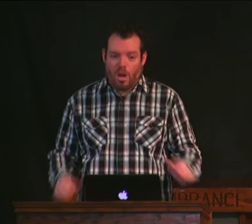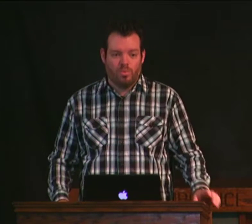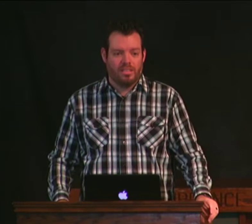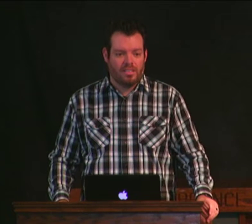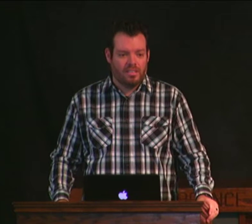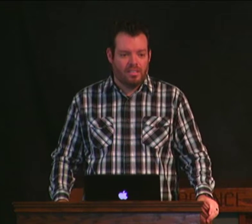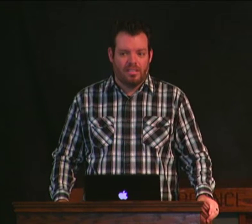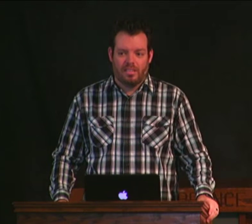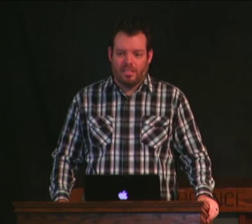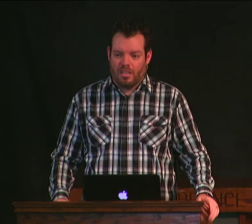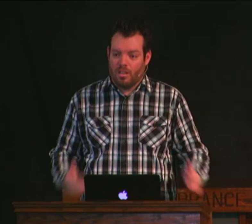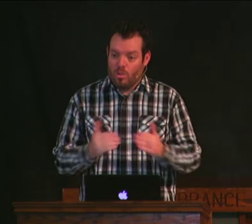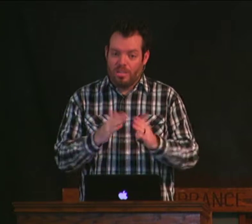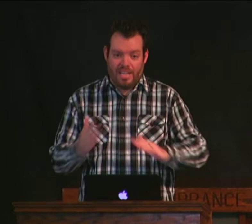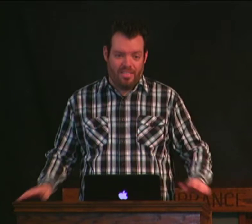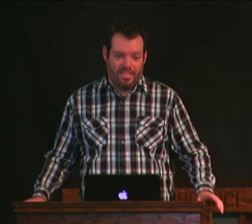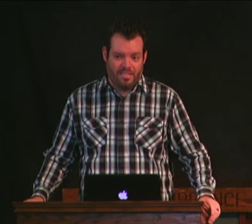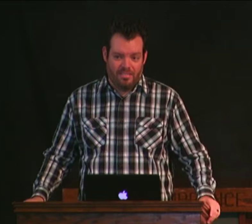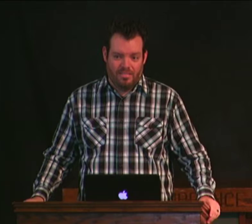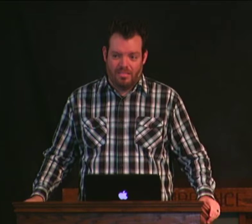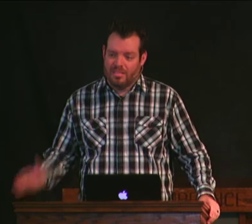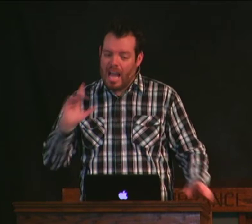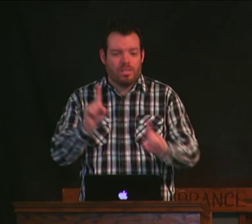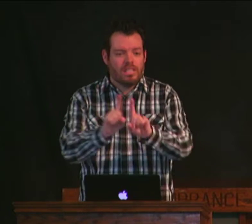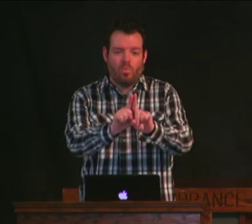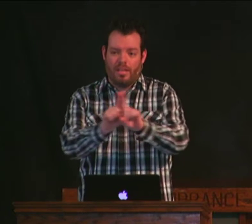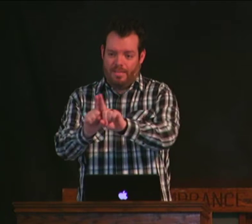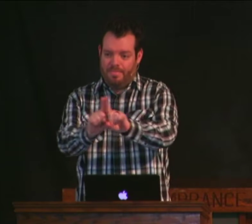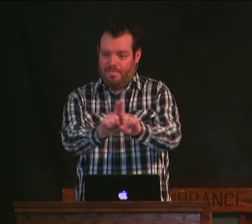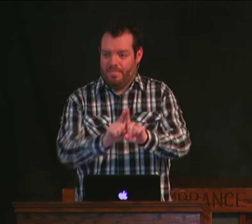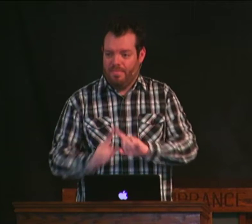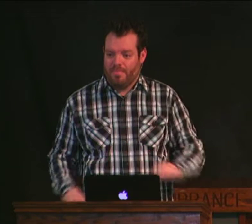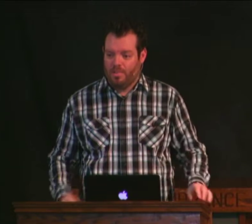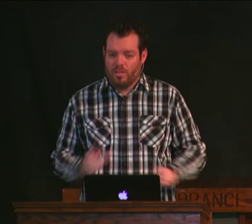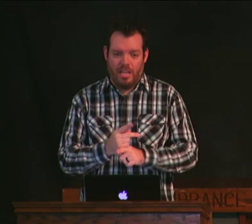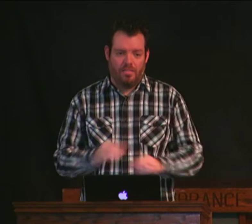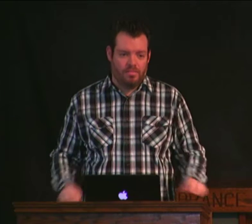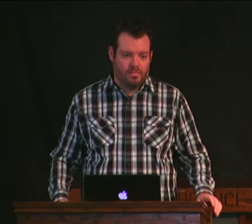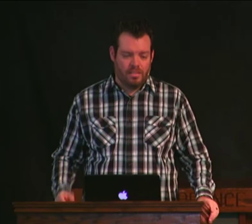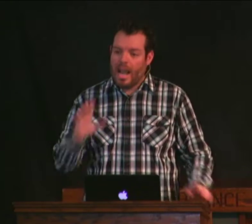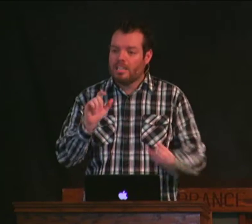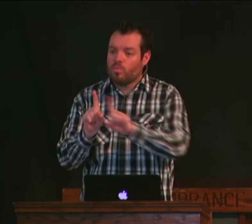stoned, close to death, God was still with him, took care of him. God is with